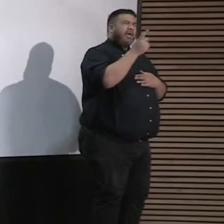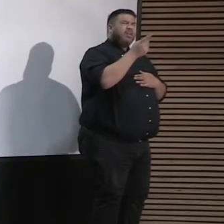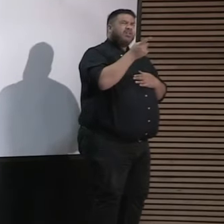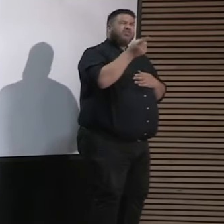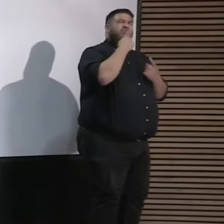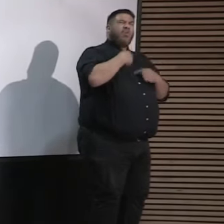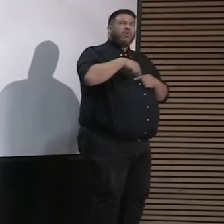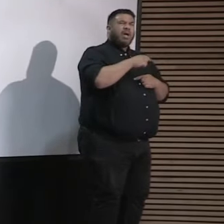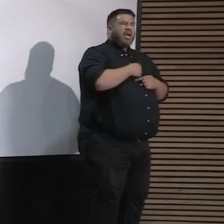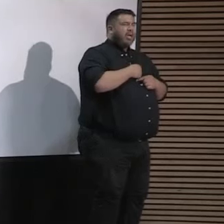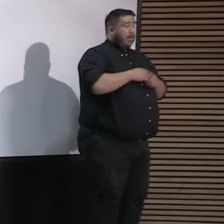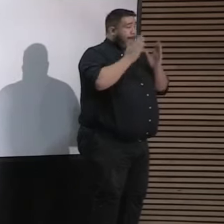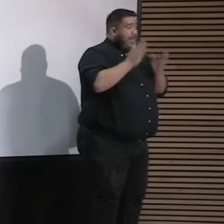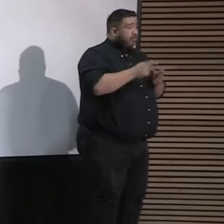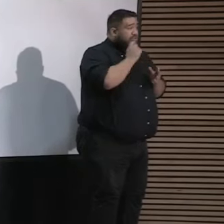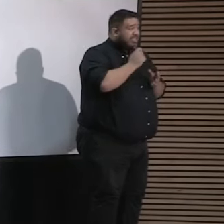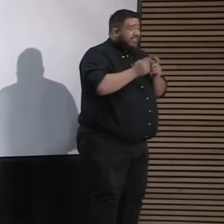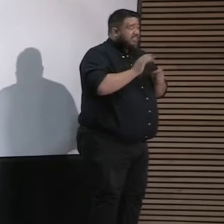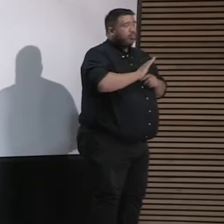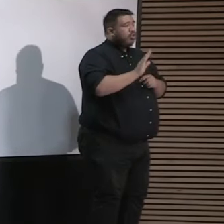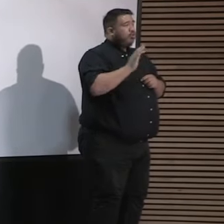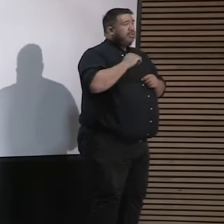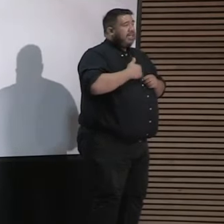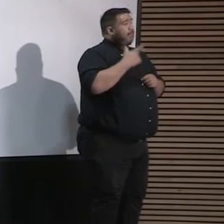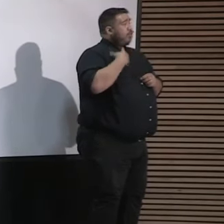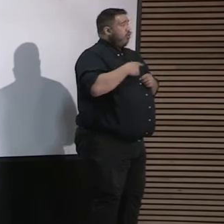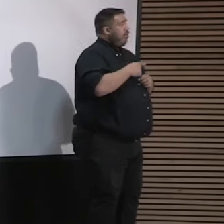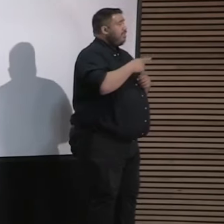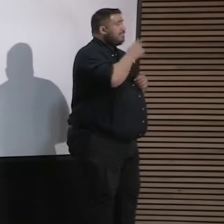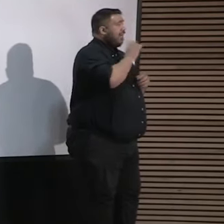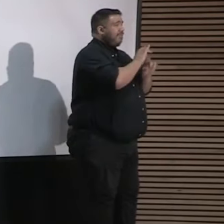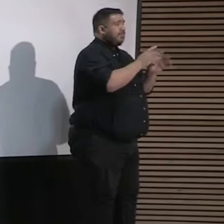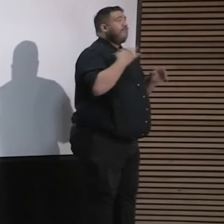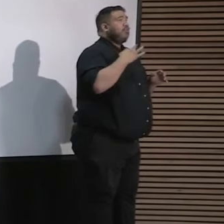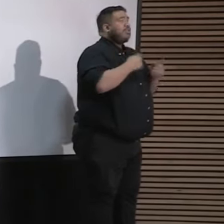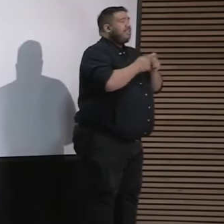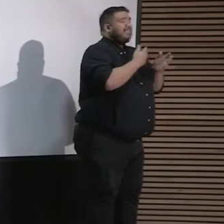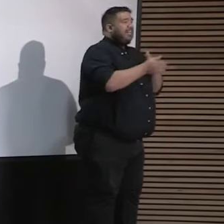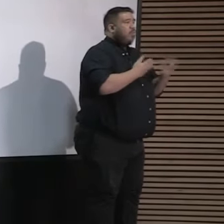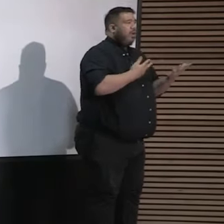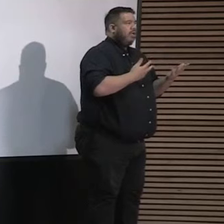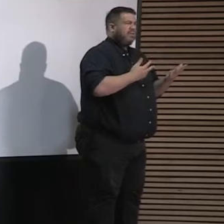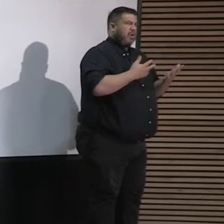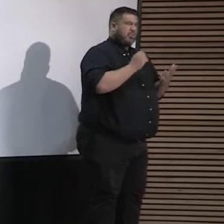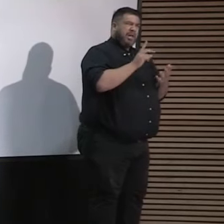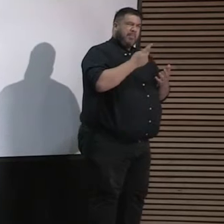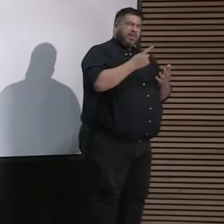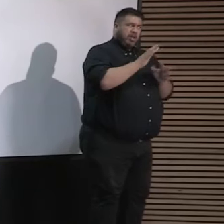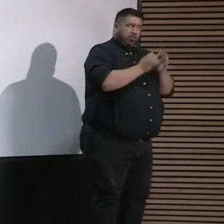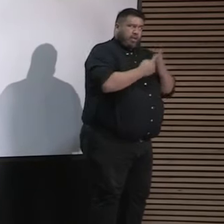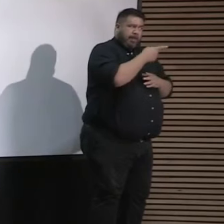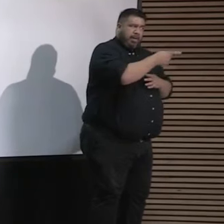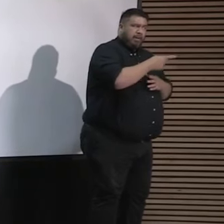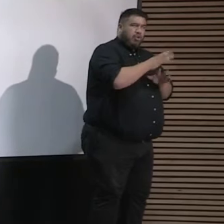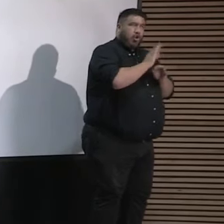wasn't necessary because the voluntary testing was there, it was being done. So why was that not happening? Where has the miscommunication occurred? Why